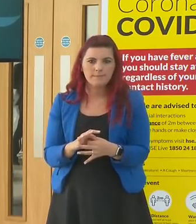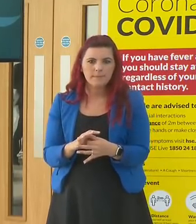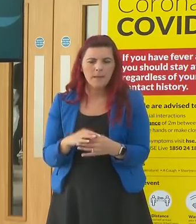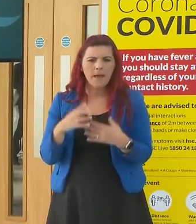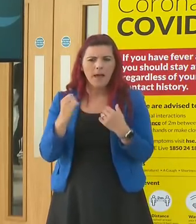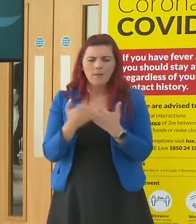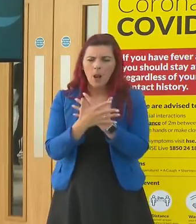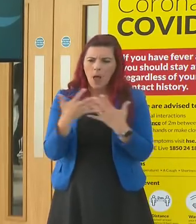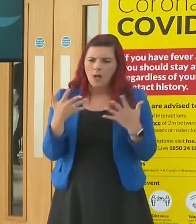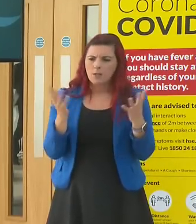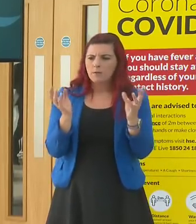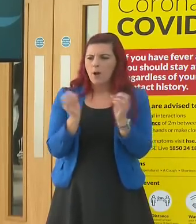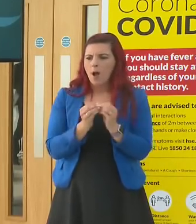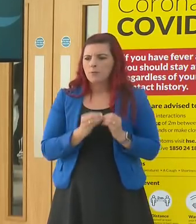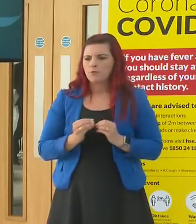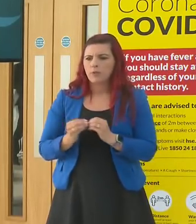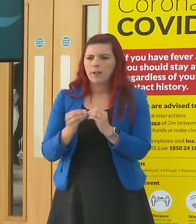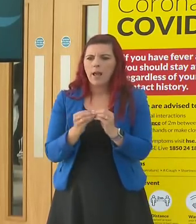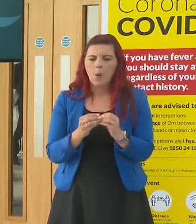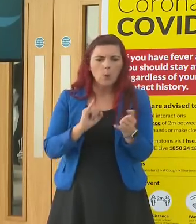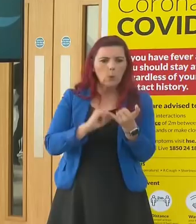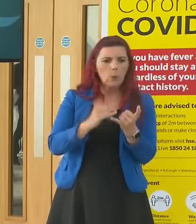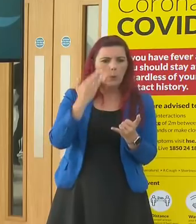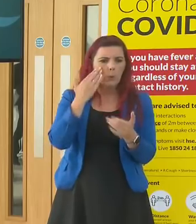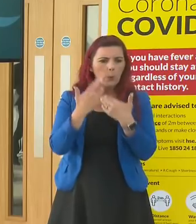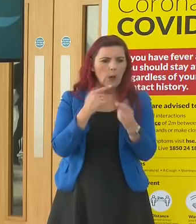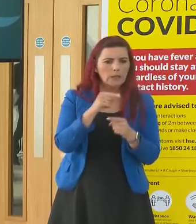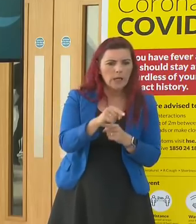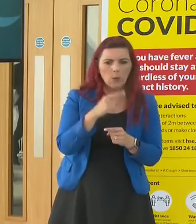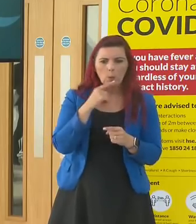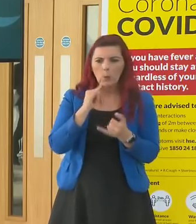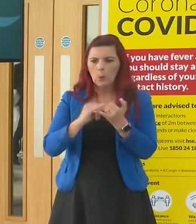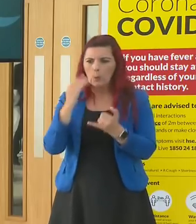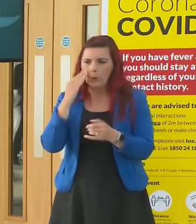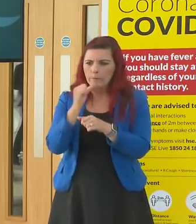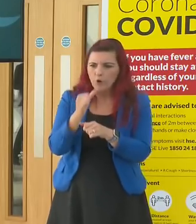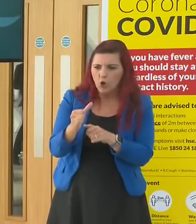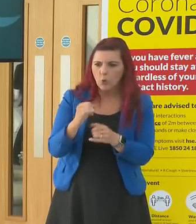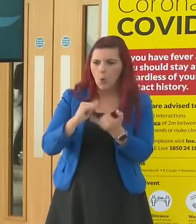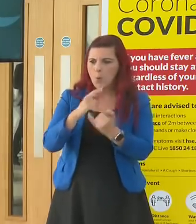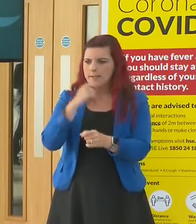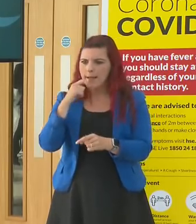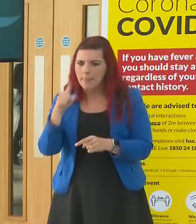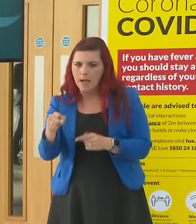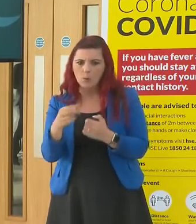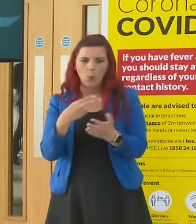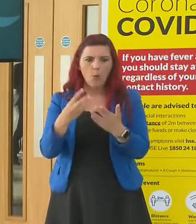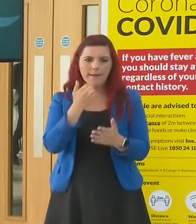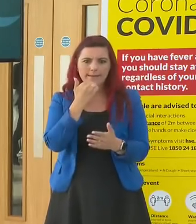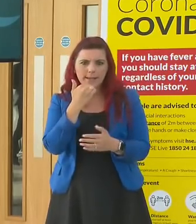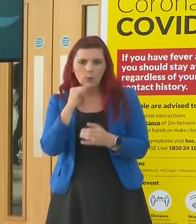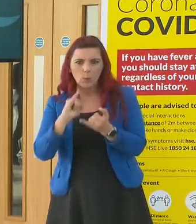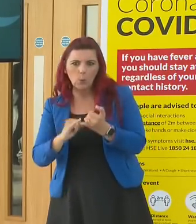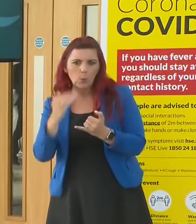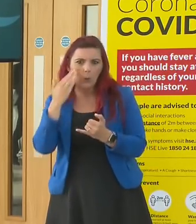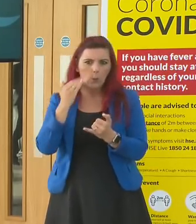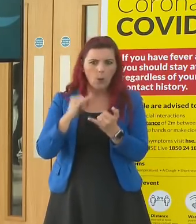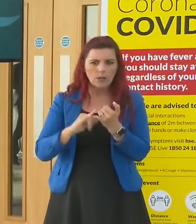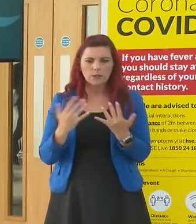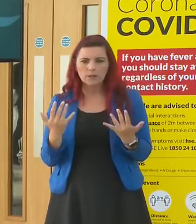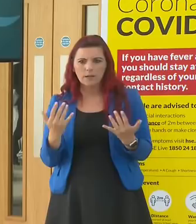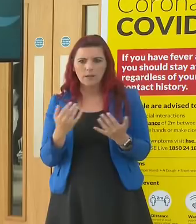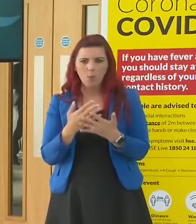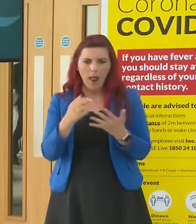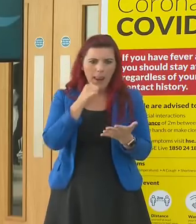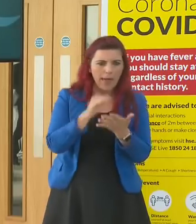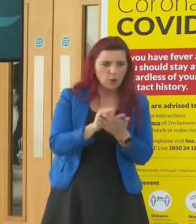commentary of late about who knew what and when, and what letters were sent by who and to when, and who